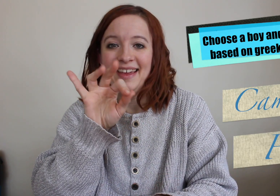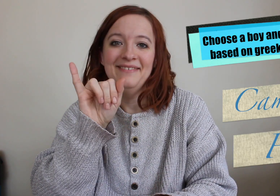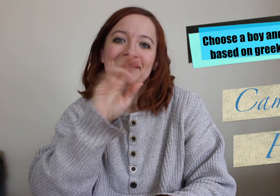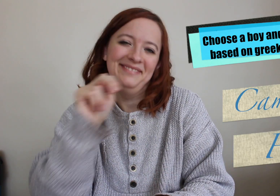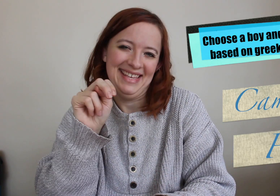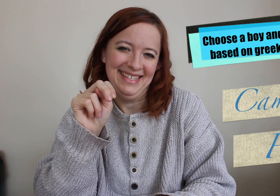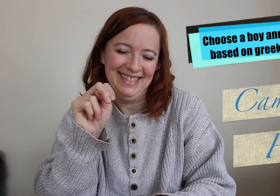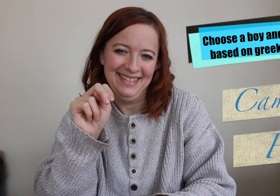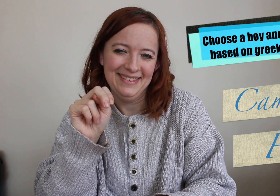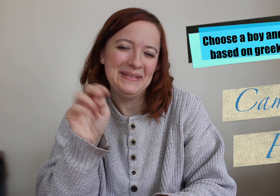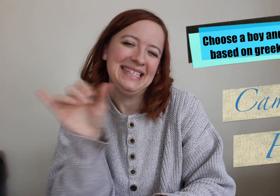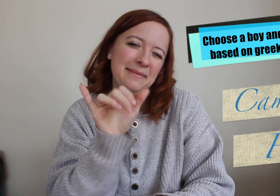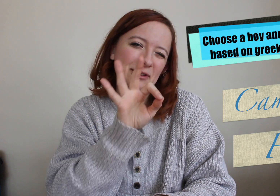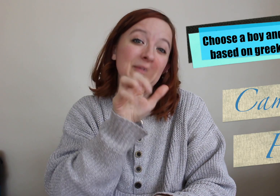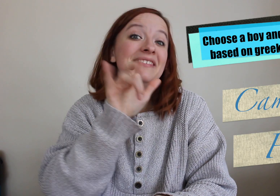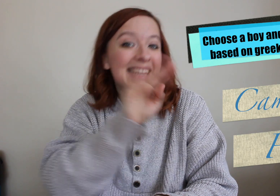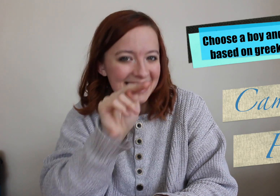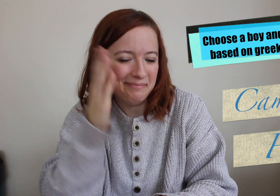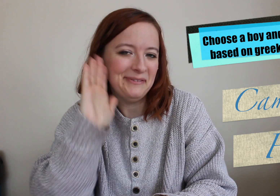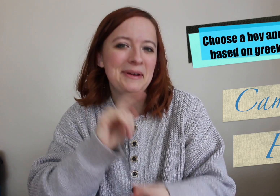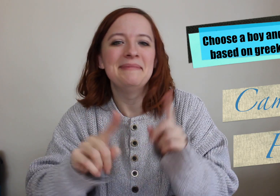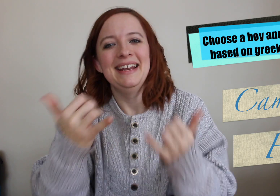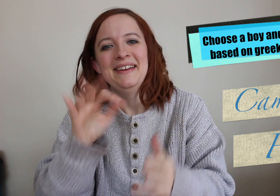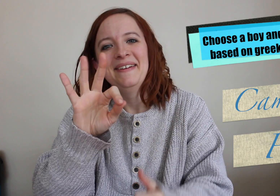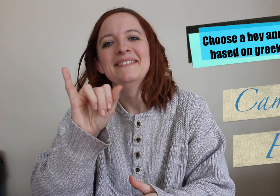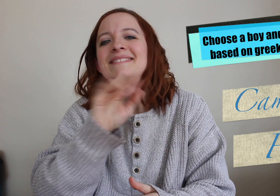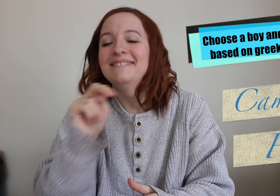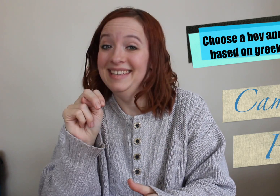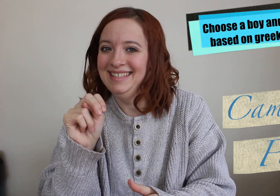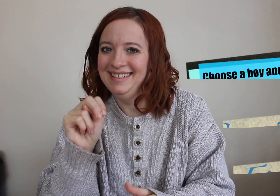and Finn. So similar to Flynn, but just Finn.